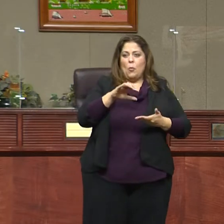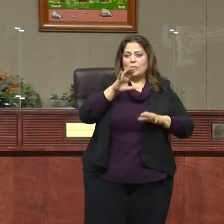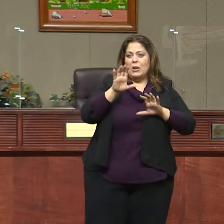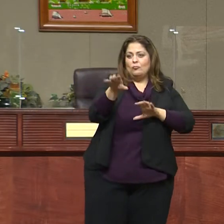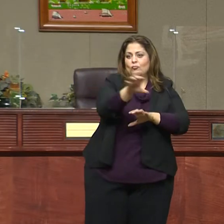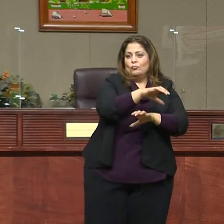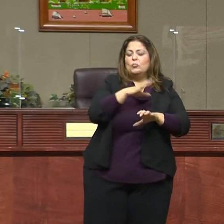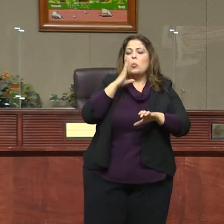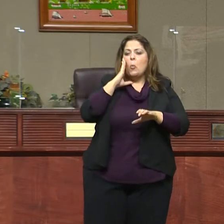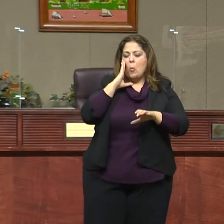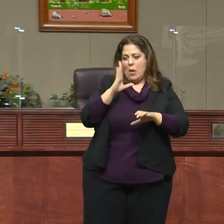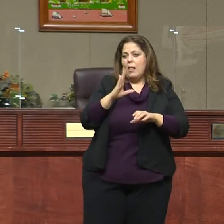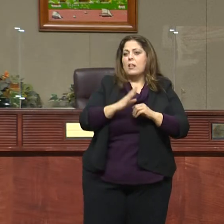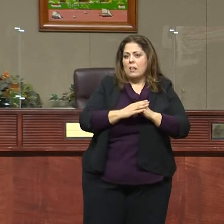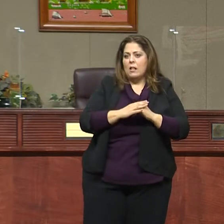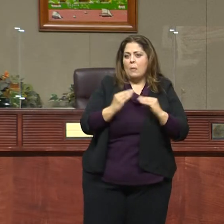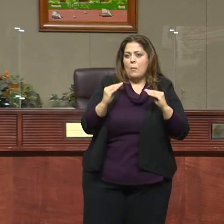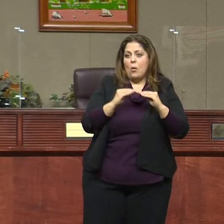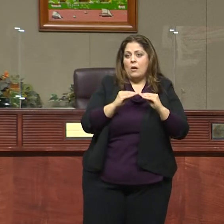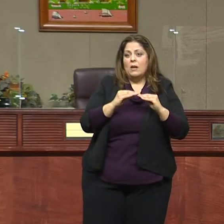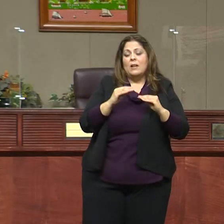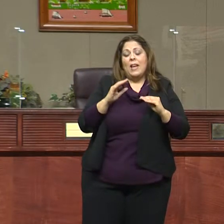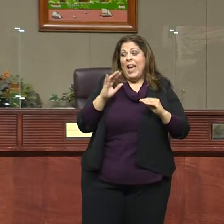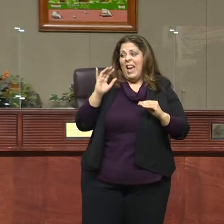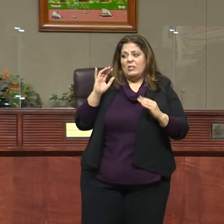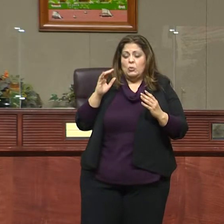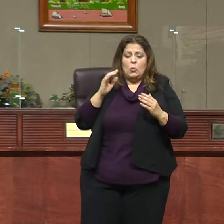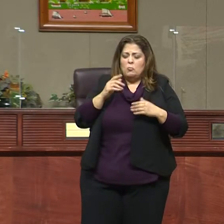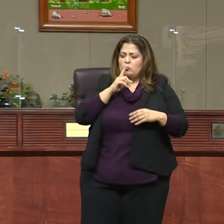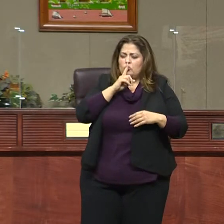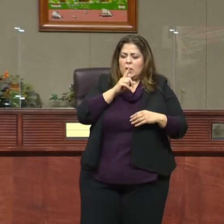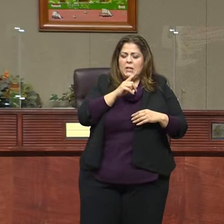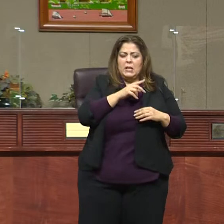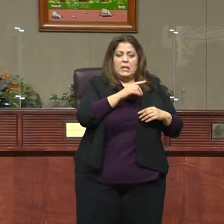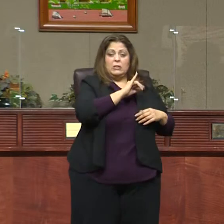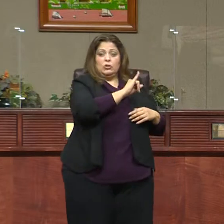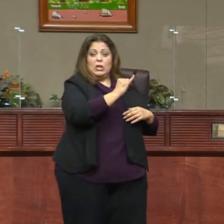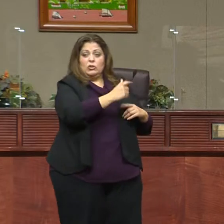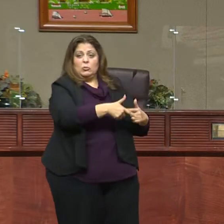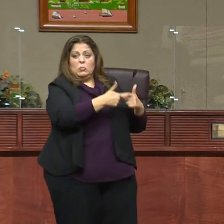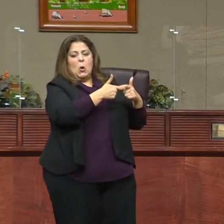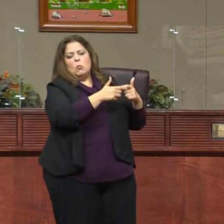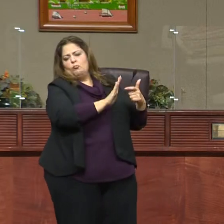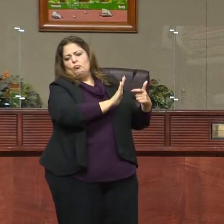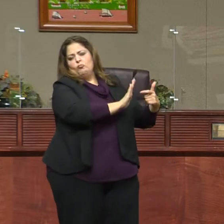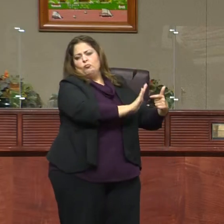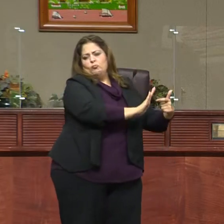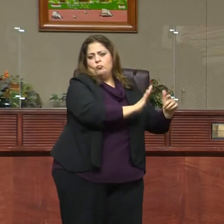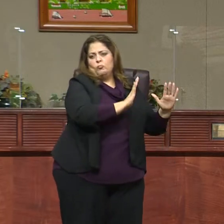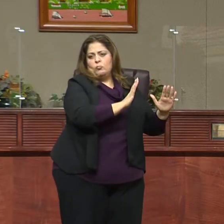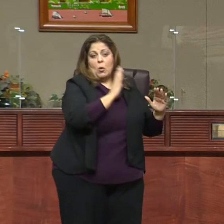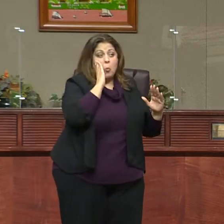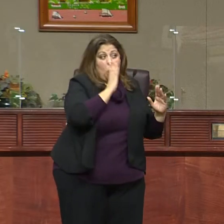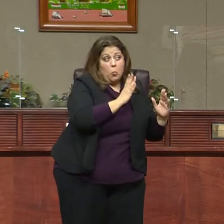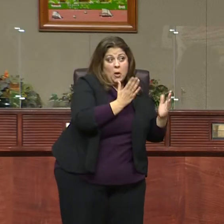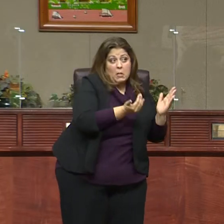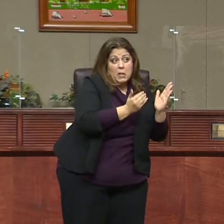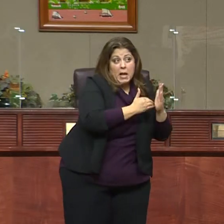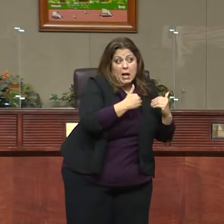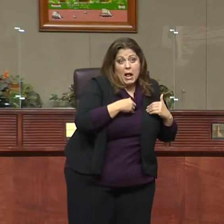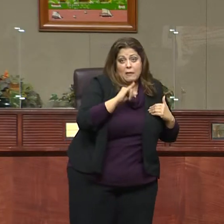there's been a pause of the Johnson & Johnson. So don't know when that will come back online, if it will come back online,